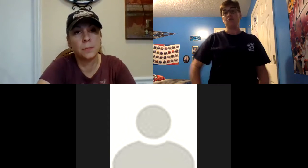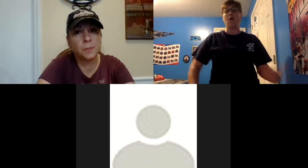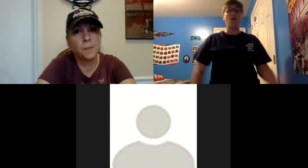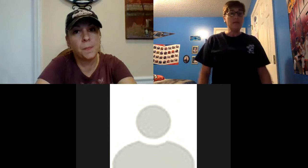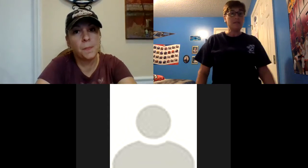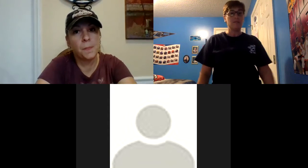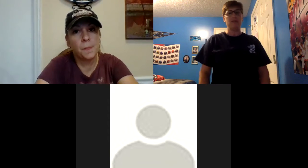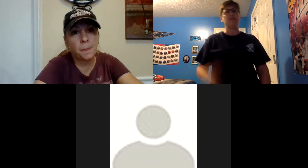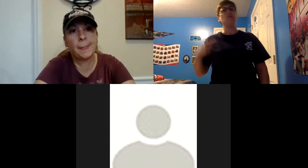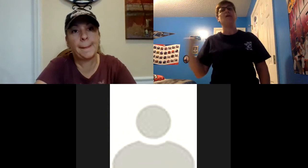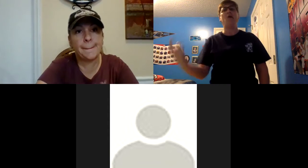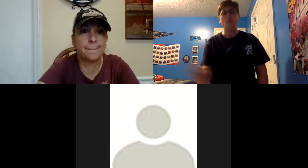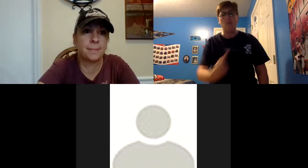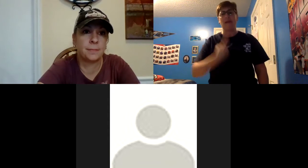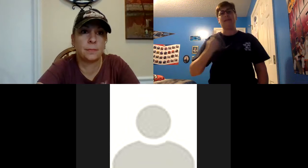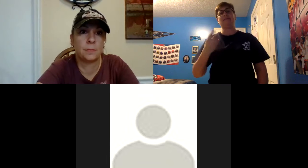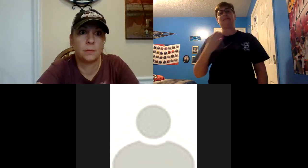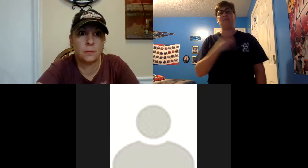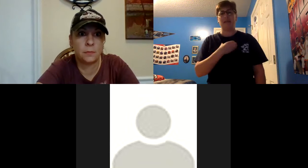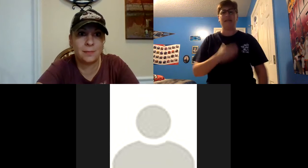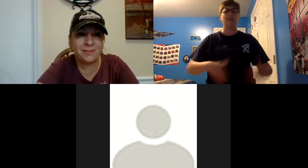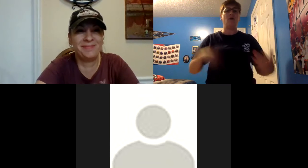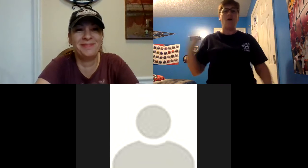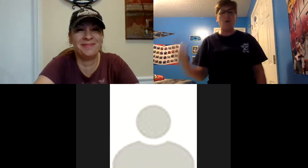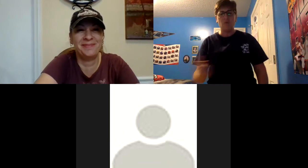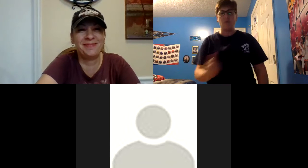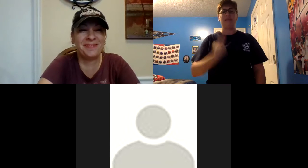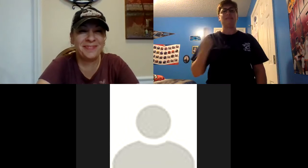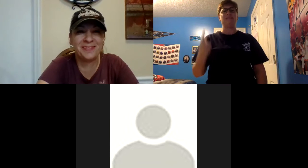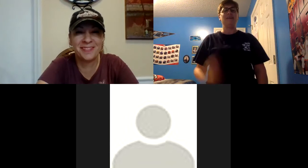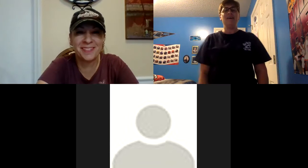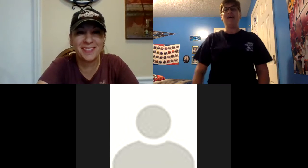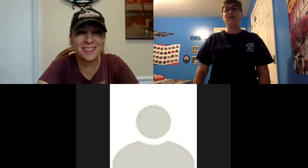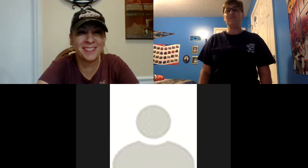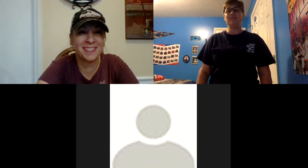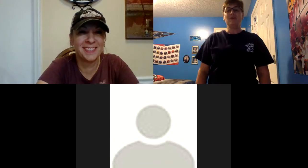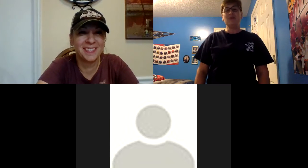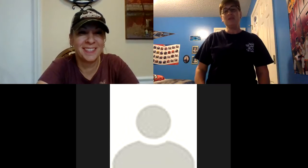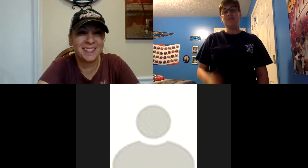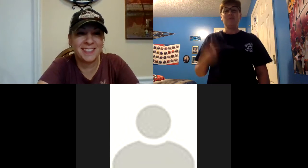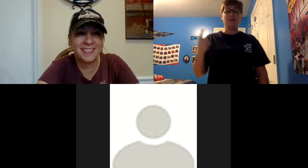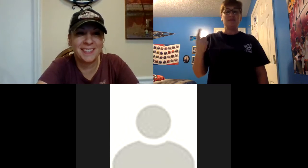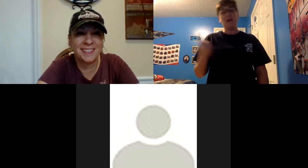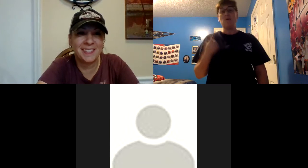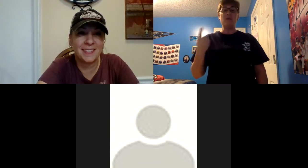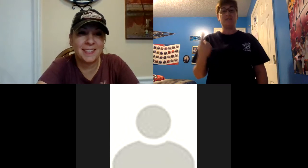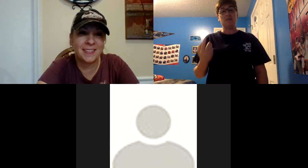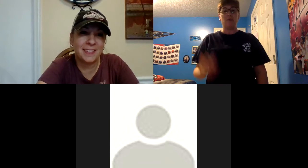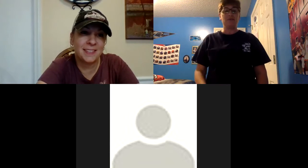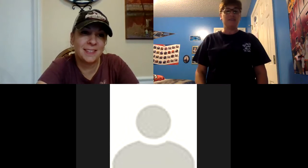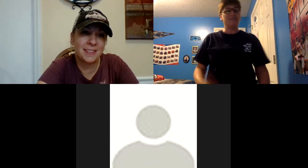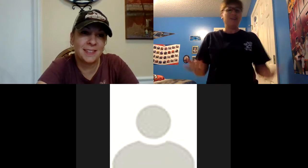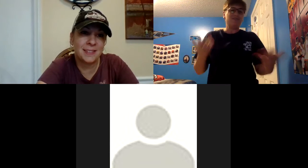child, you're always complaining, you are always complaining, always. Or, well, I'm always a